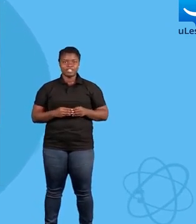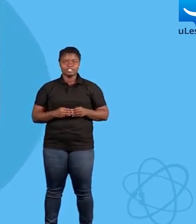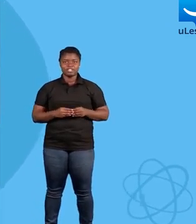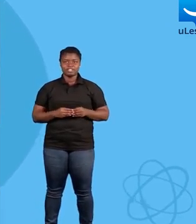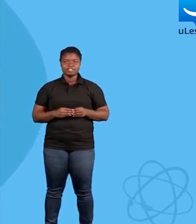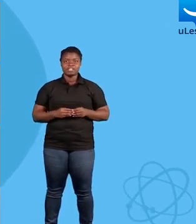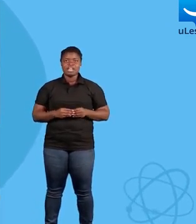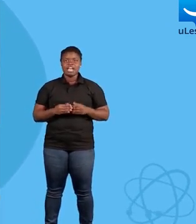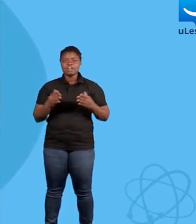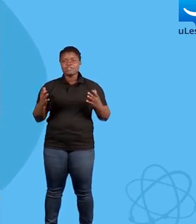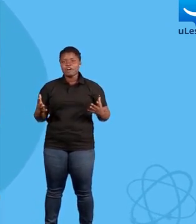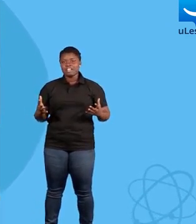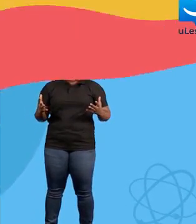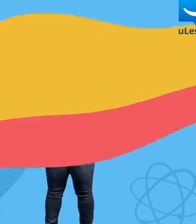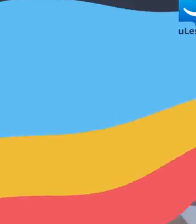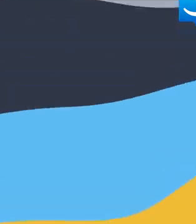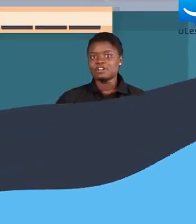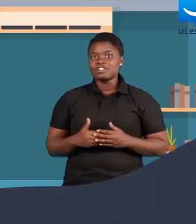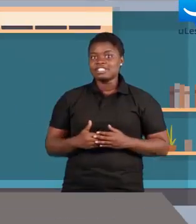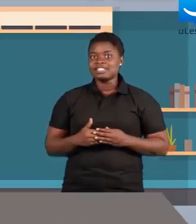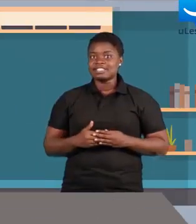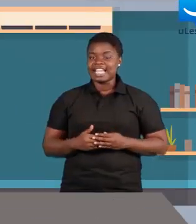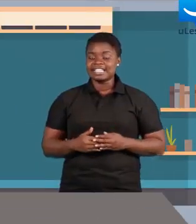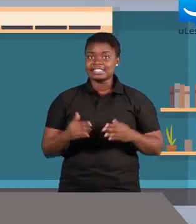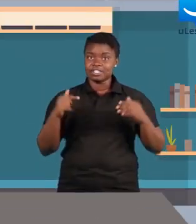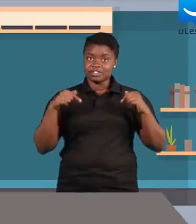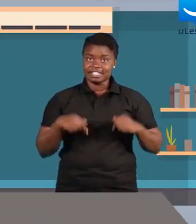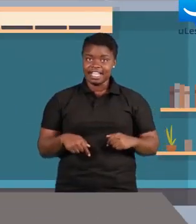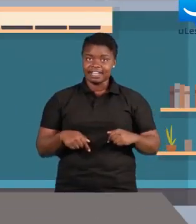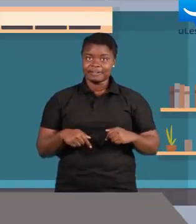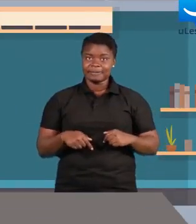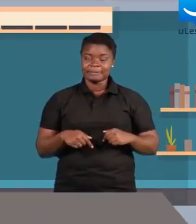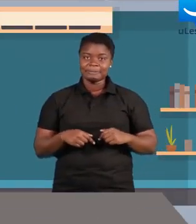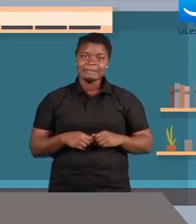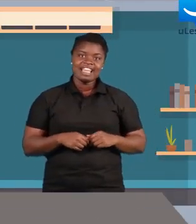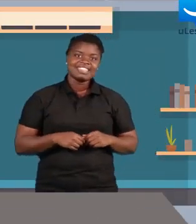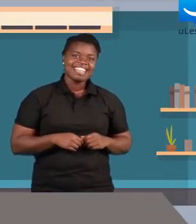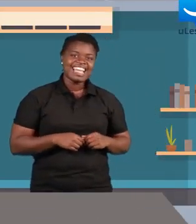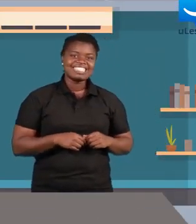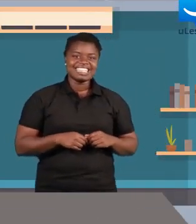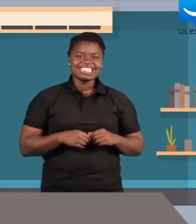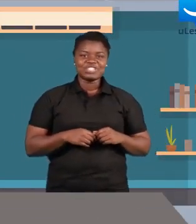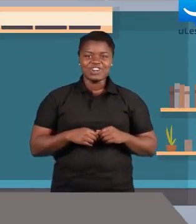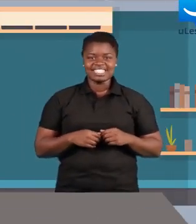formation. And of course, their conclusion still stands till today. Science is